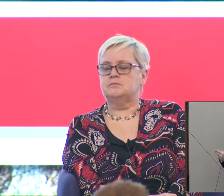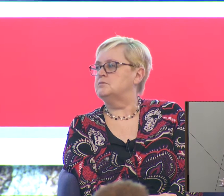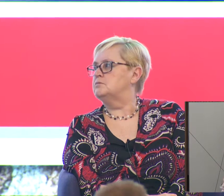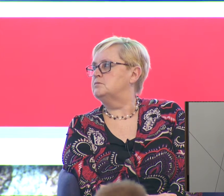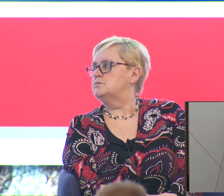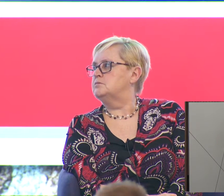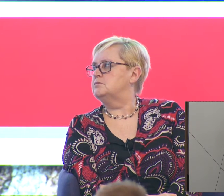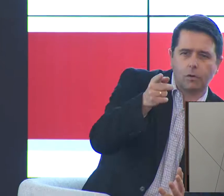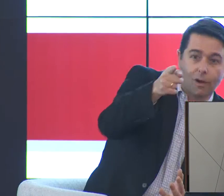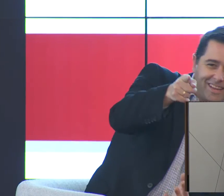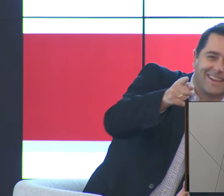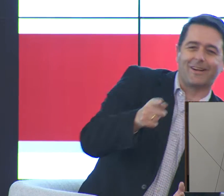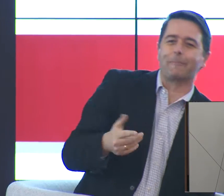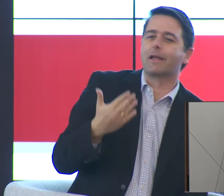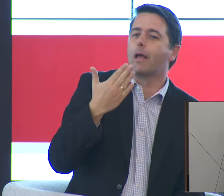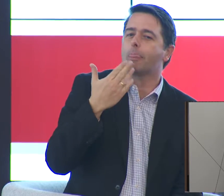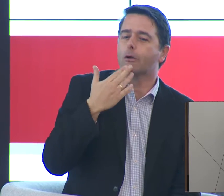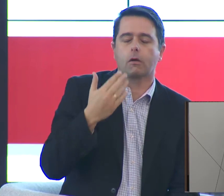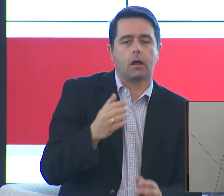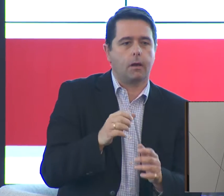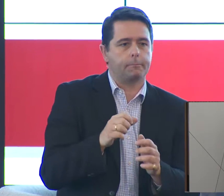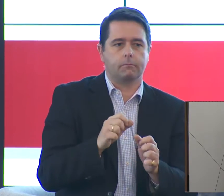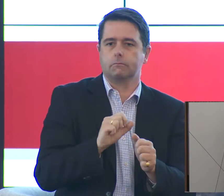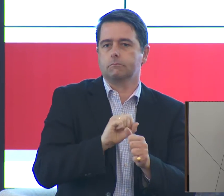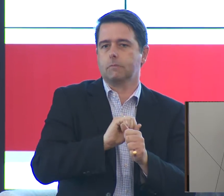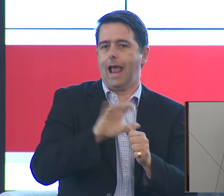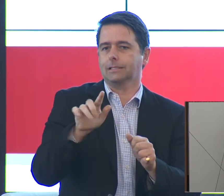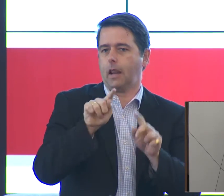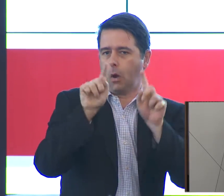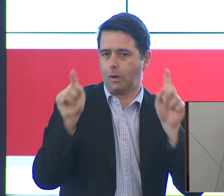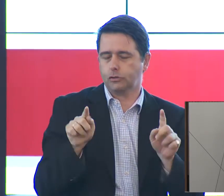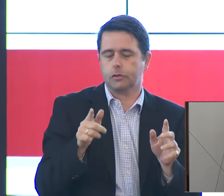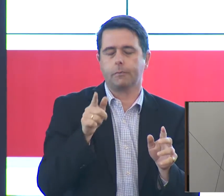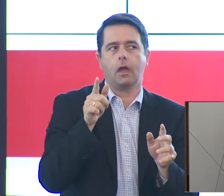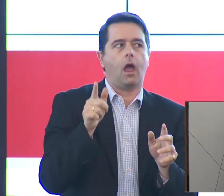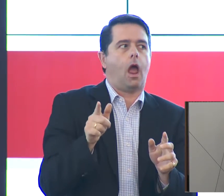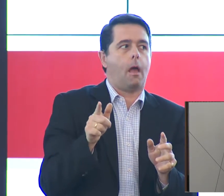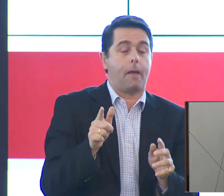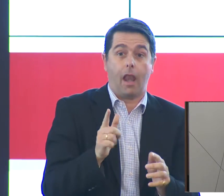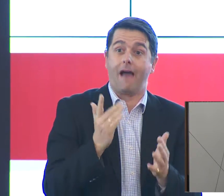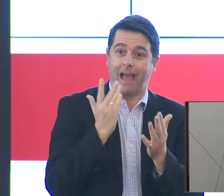today? Thank you. Could I ask where you're down there? Great. Thank you for the question.